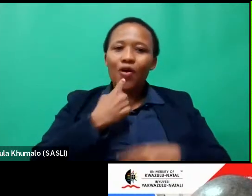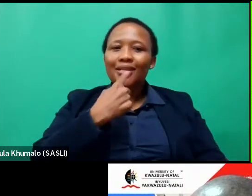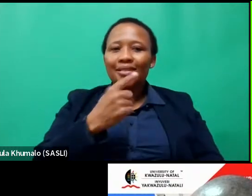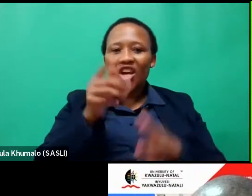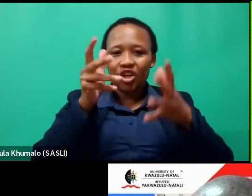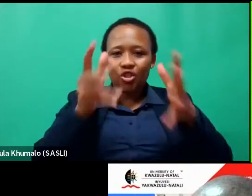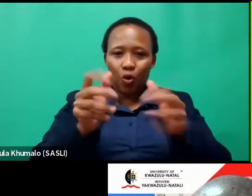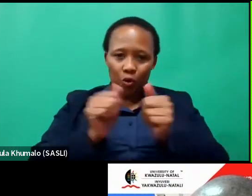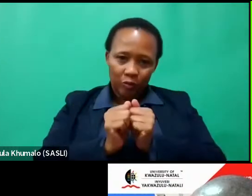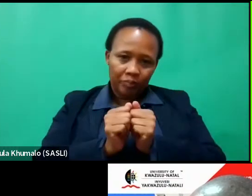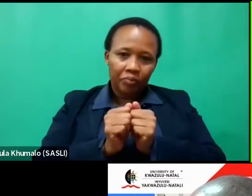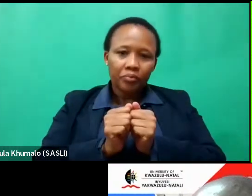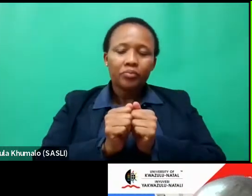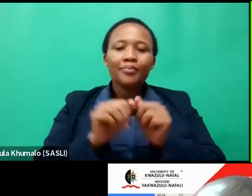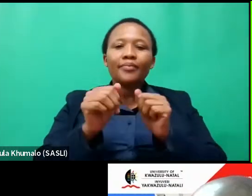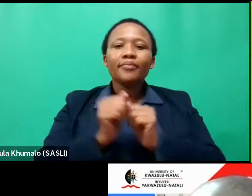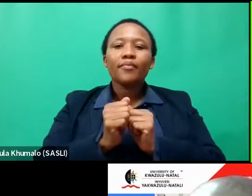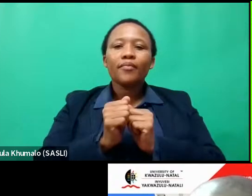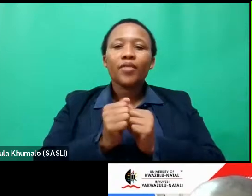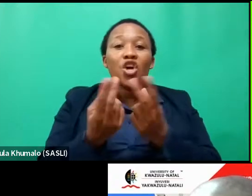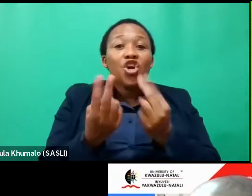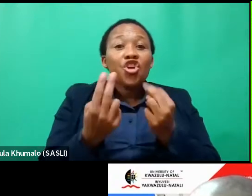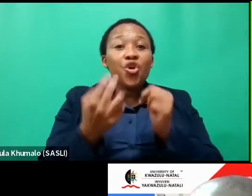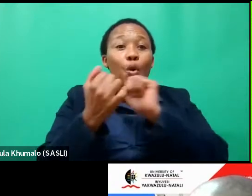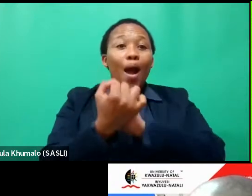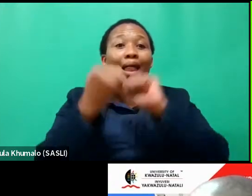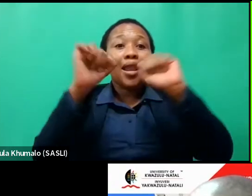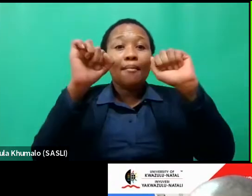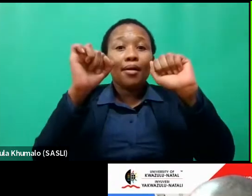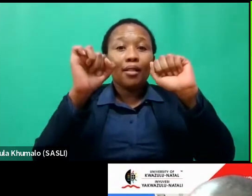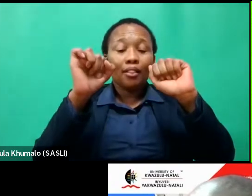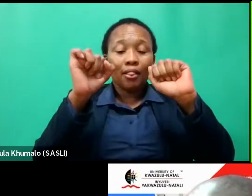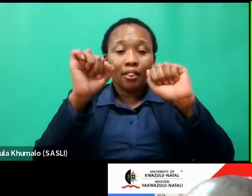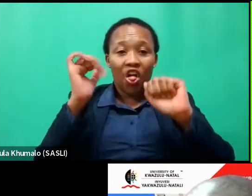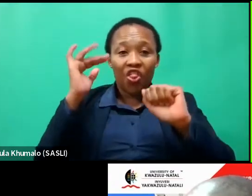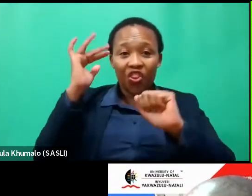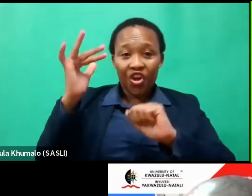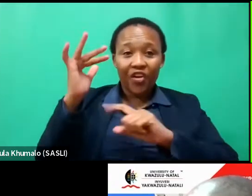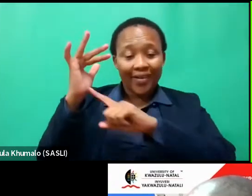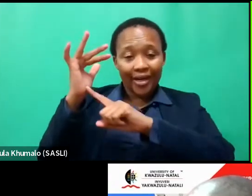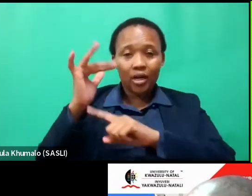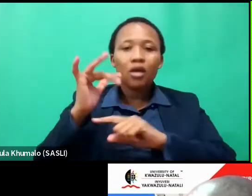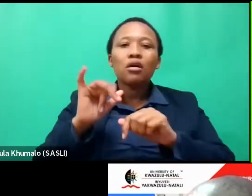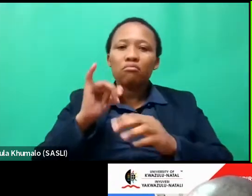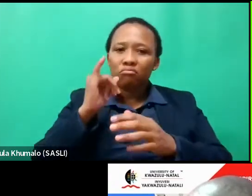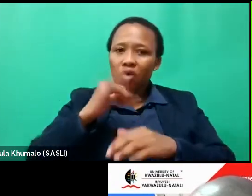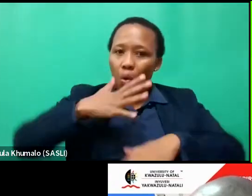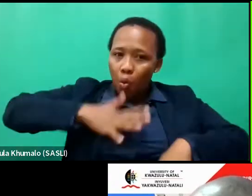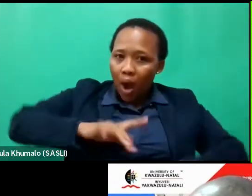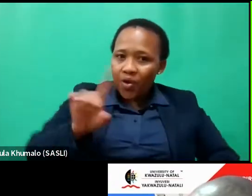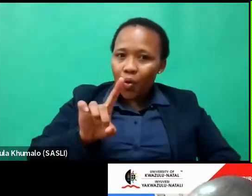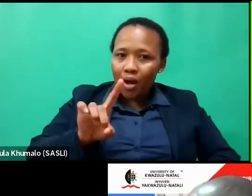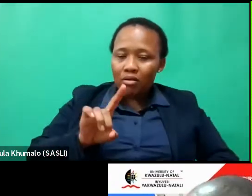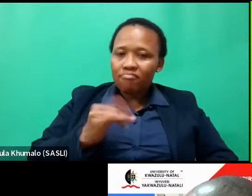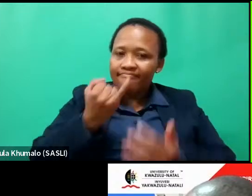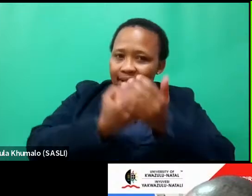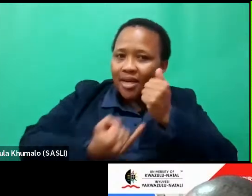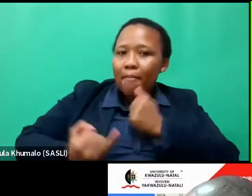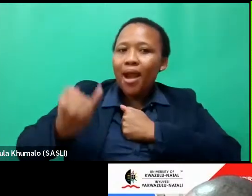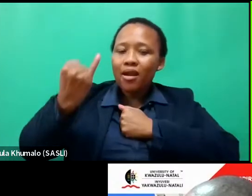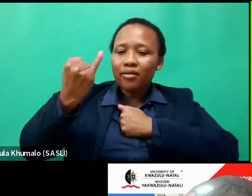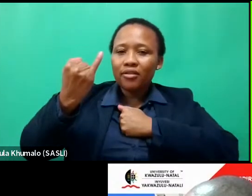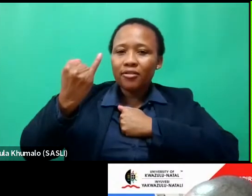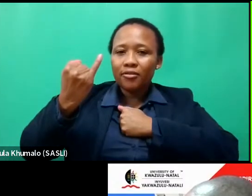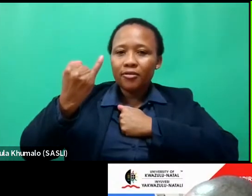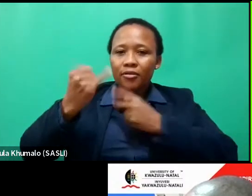neoliberal theory wants us to be independent, wants us to be selfish, wants